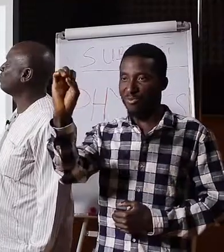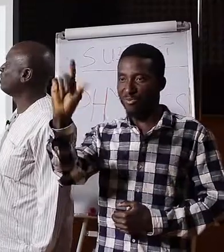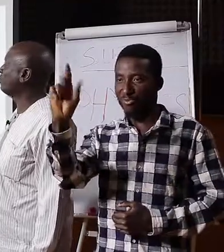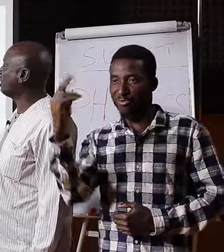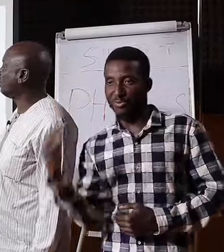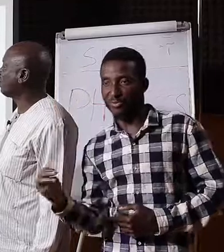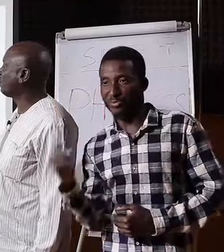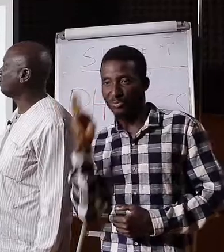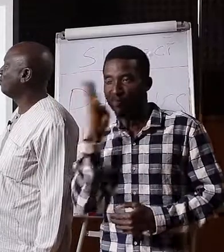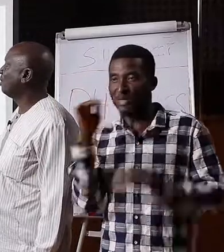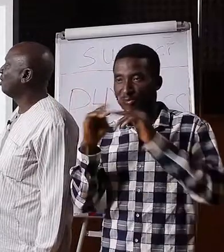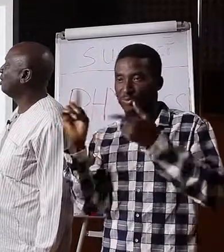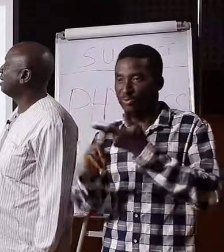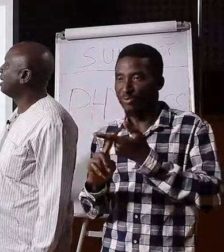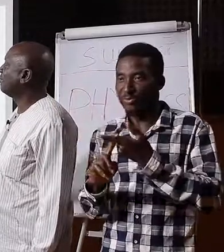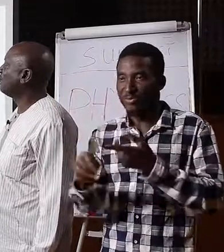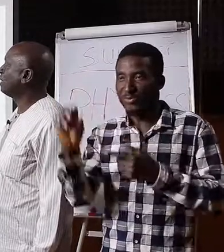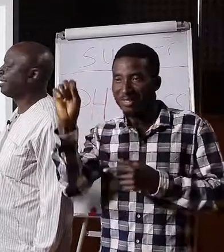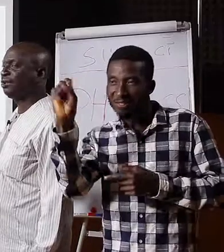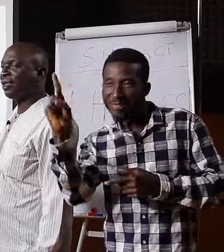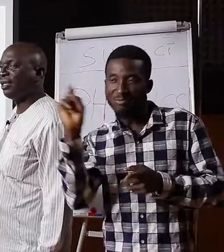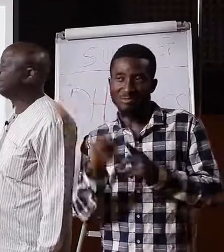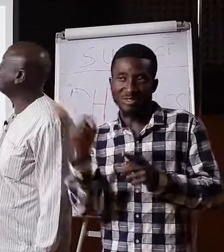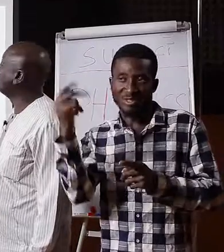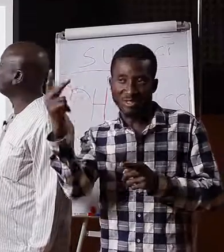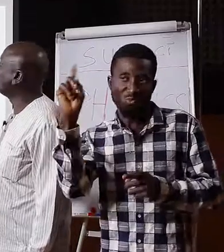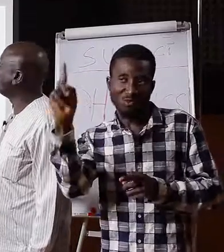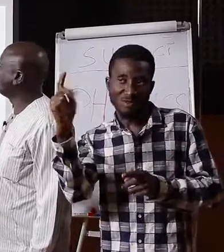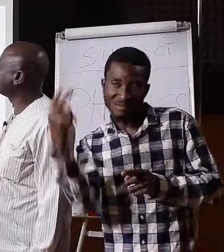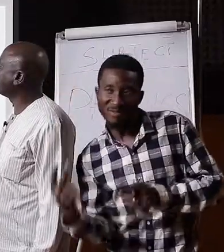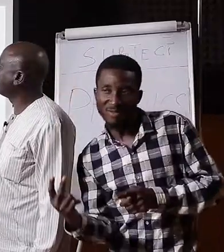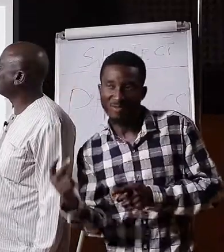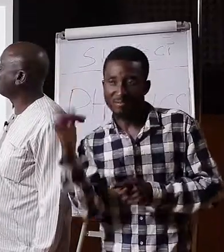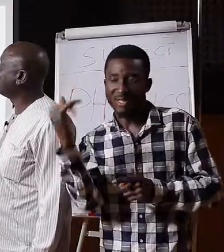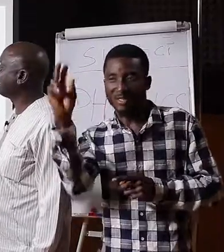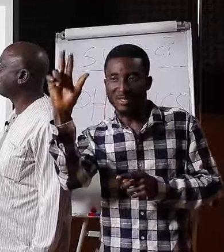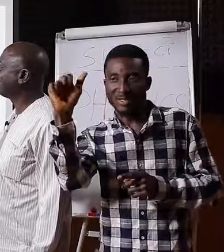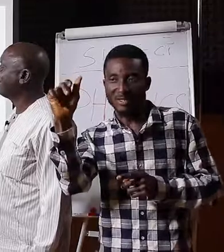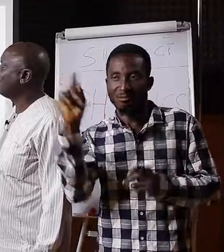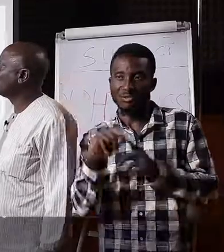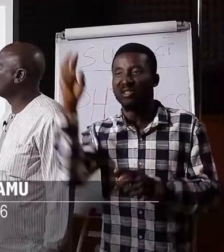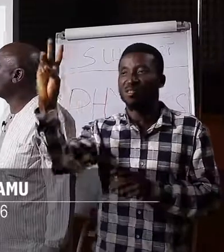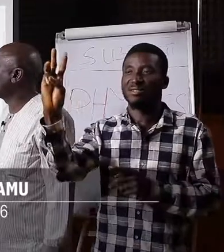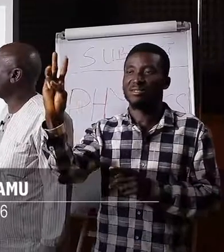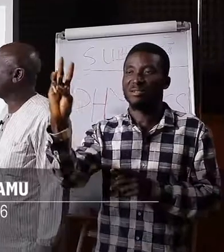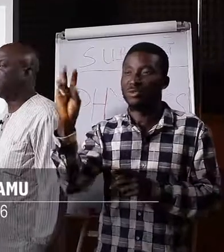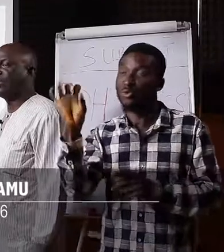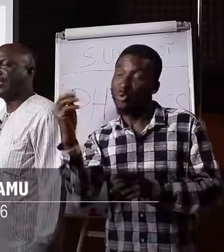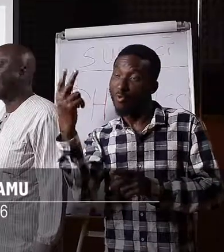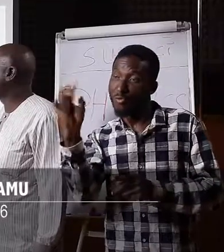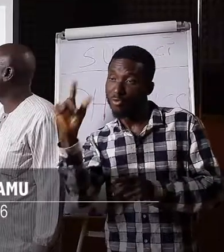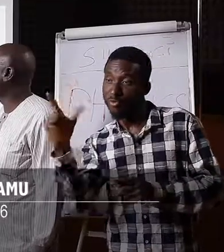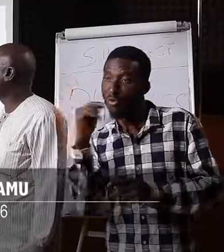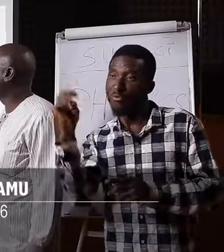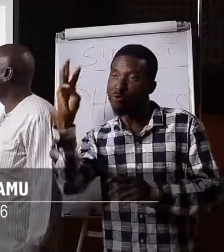of mercury will be equals to 11.31 divided by 13.6. So volume of